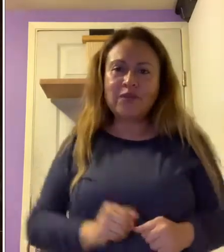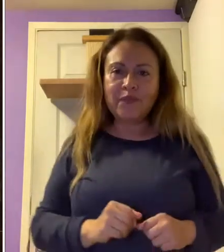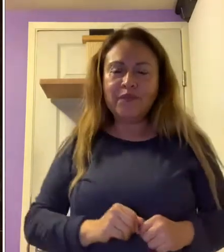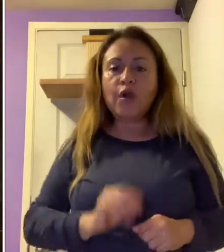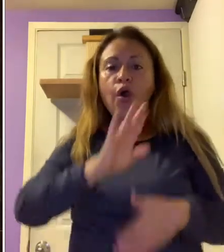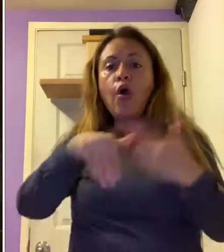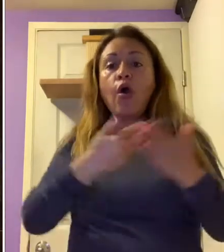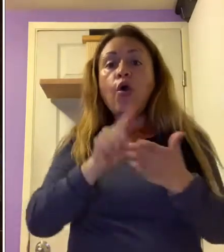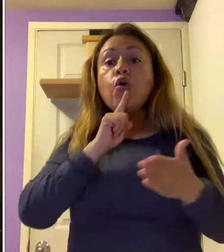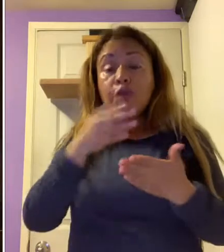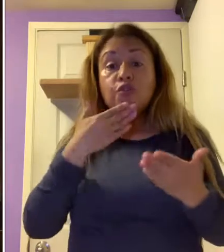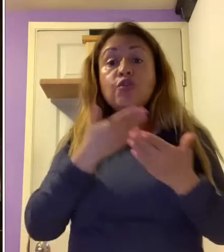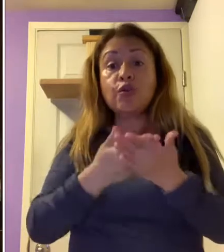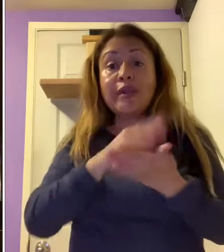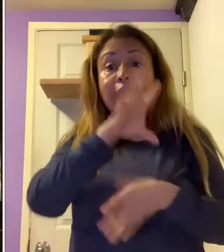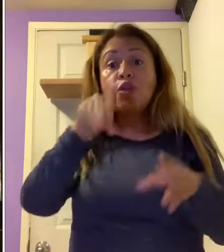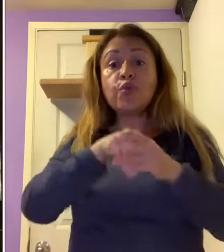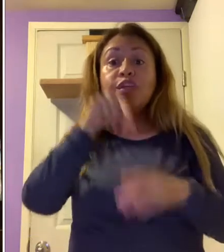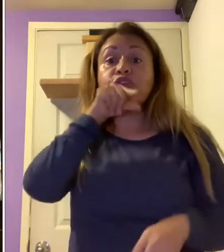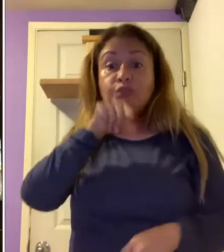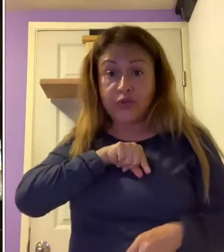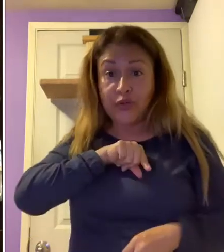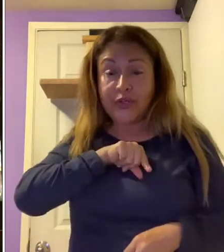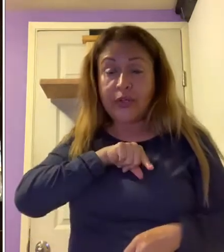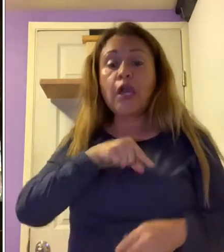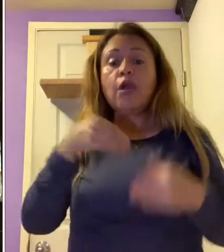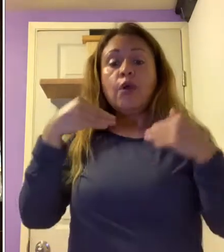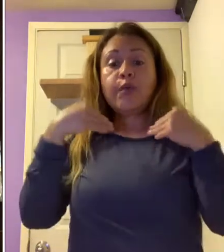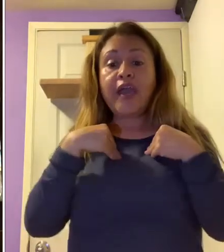that. So any of these are really good, including the turkey.